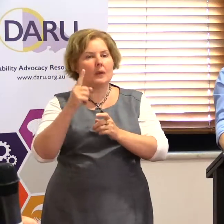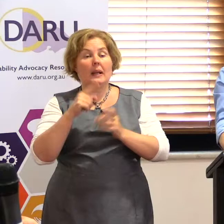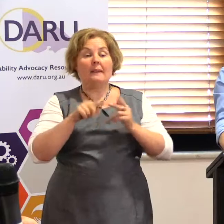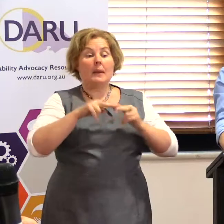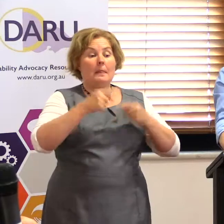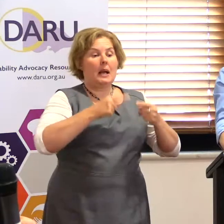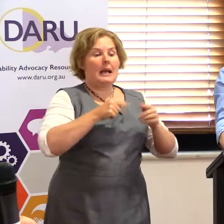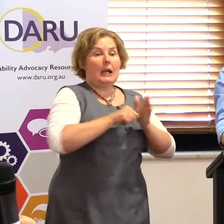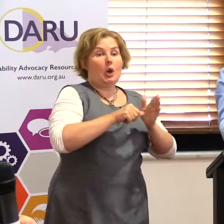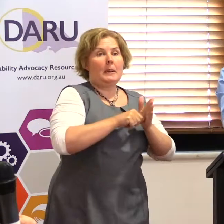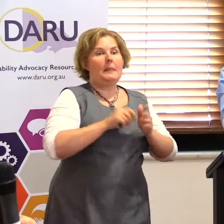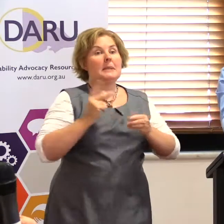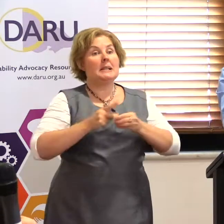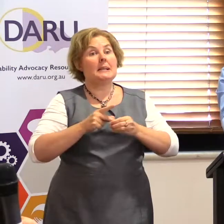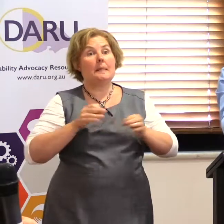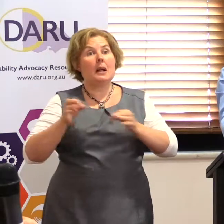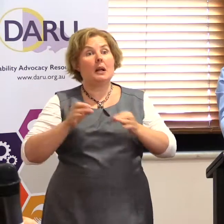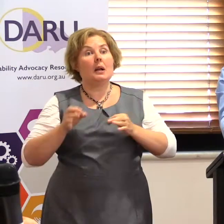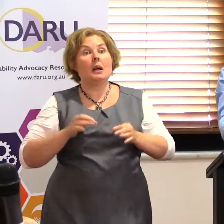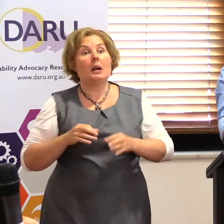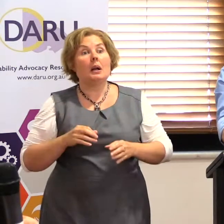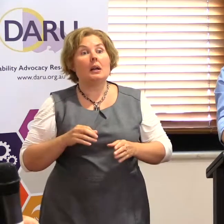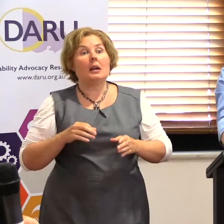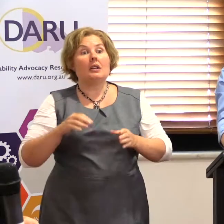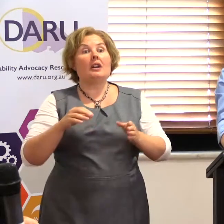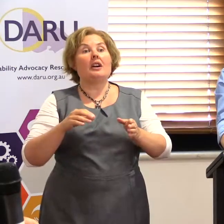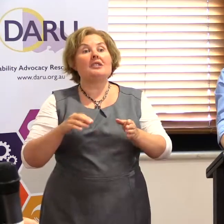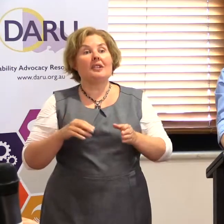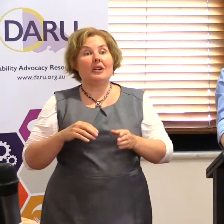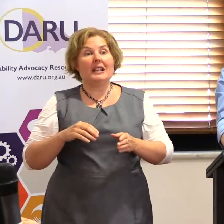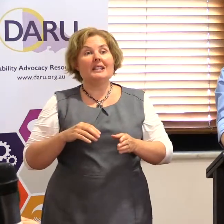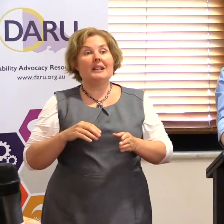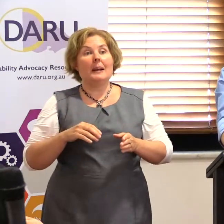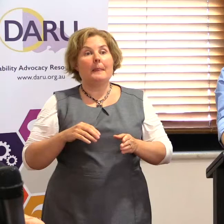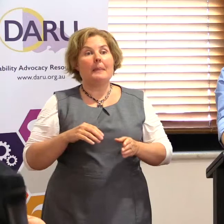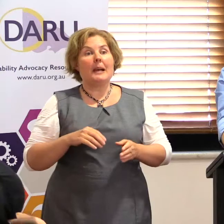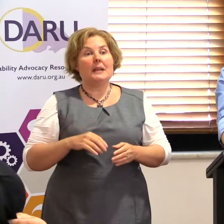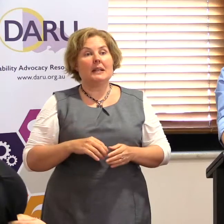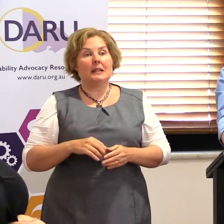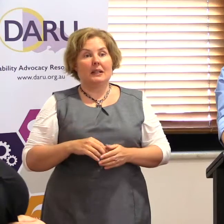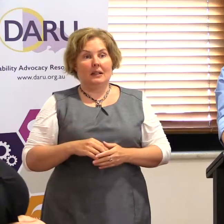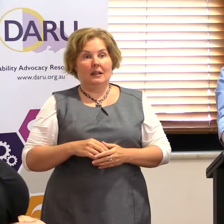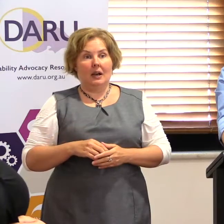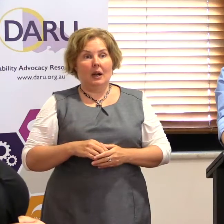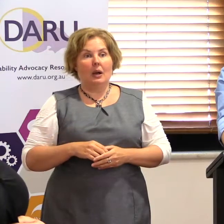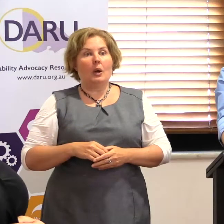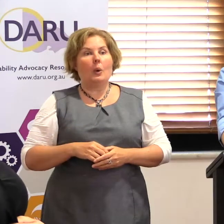plan, you can drop me an email or sorry. Yeah. Maybe